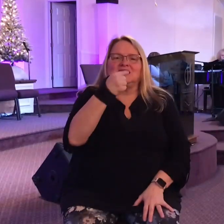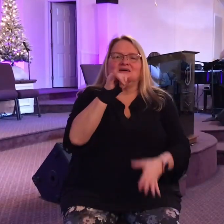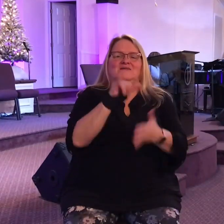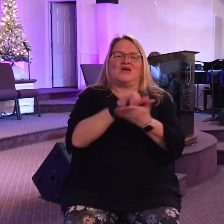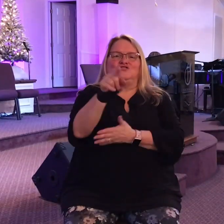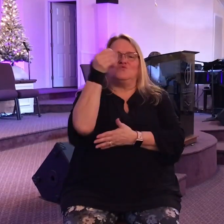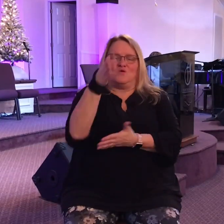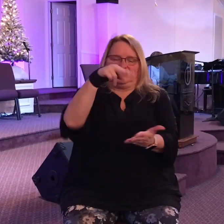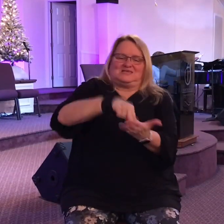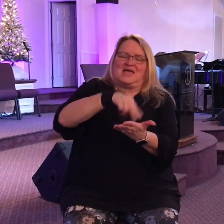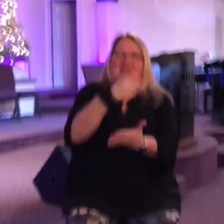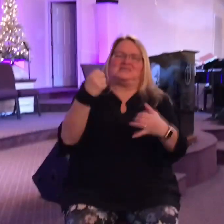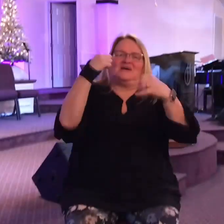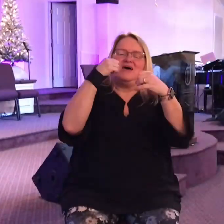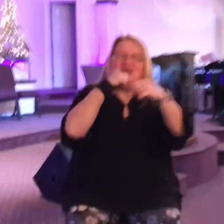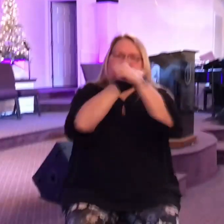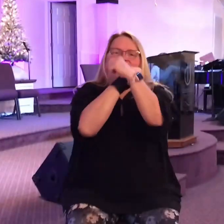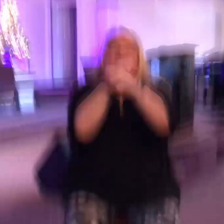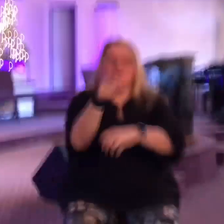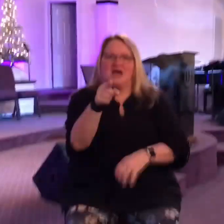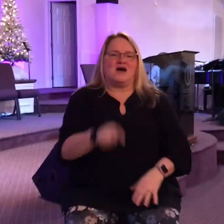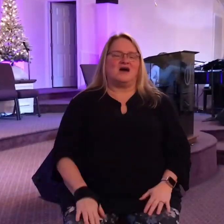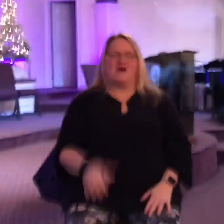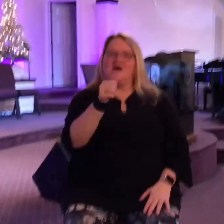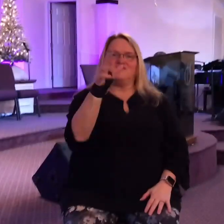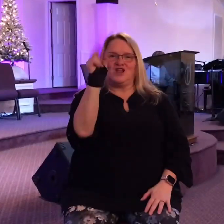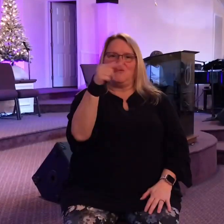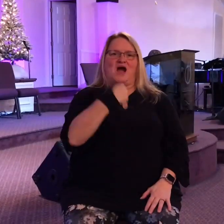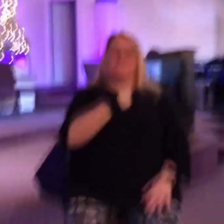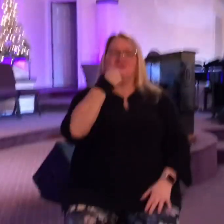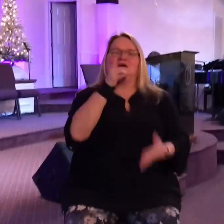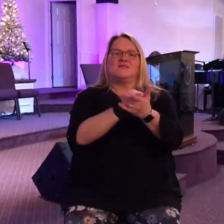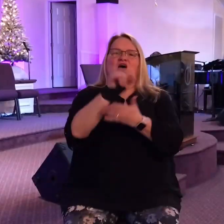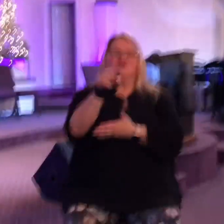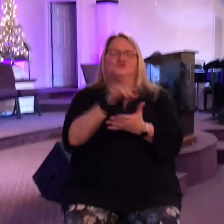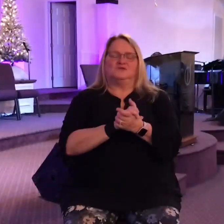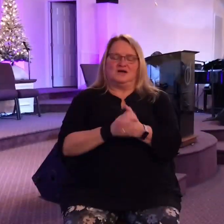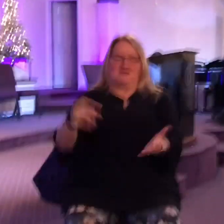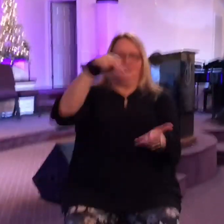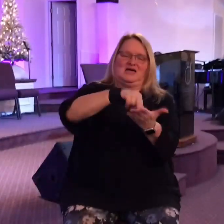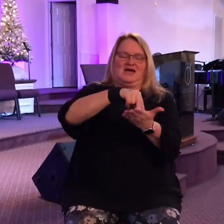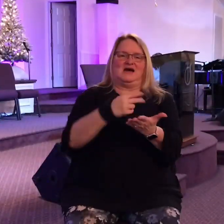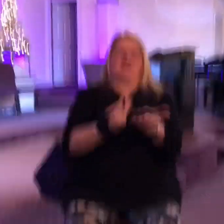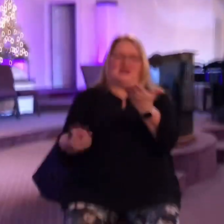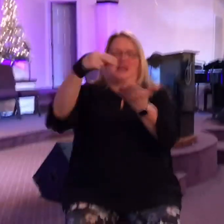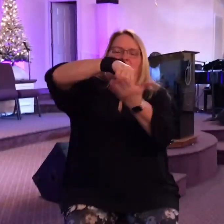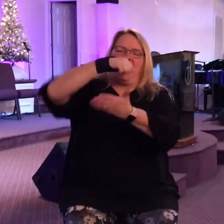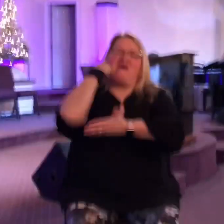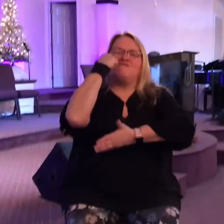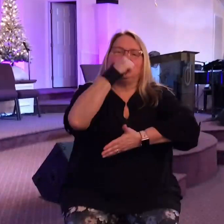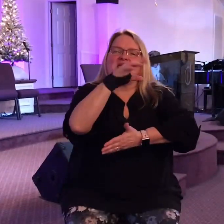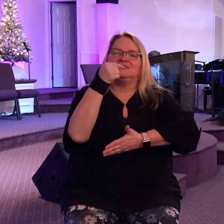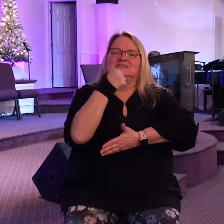I'm talking about you get up every day and you march around your house and in the name of Jesus Christ, I'm not going to sit here and